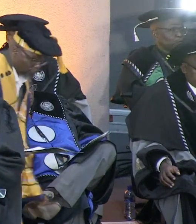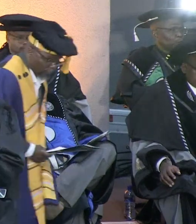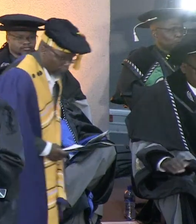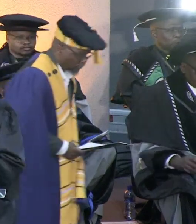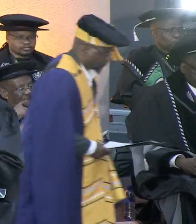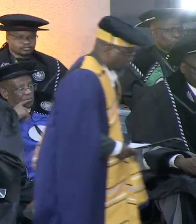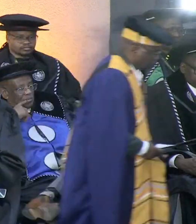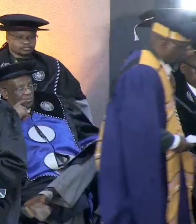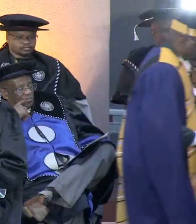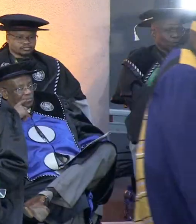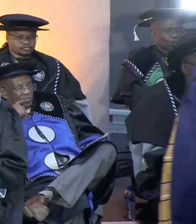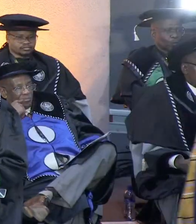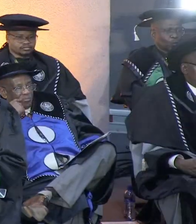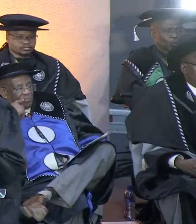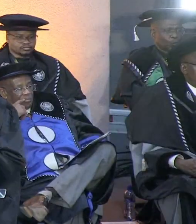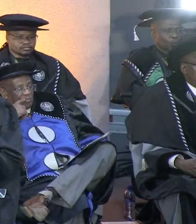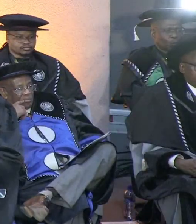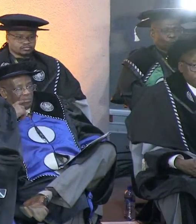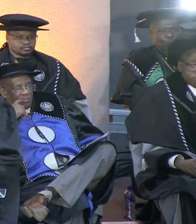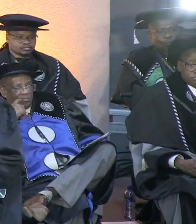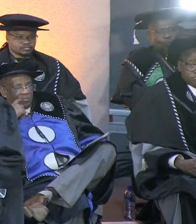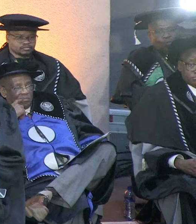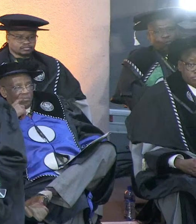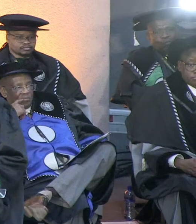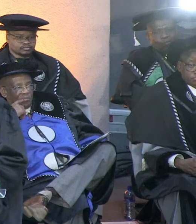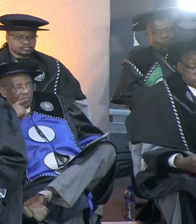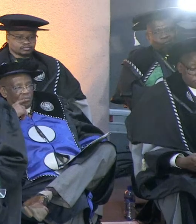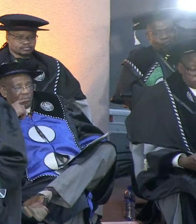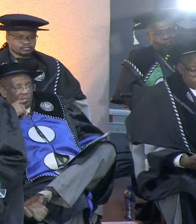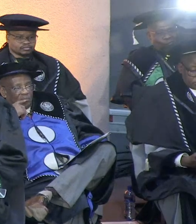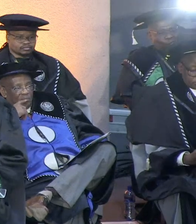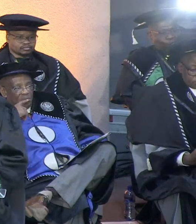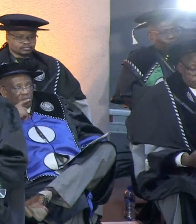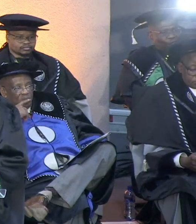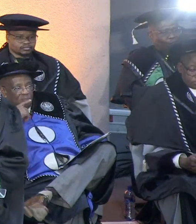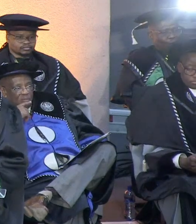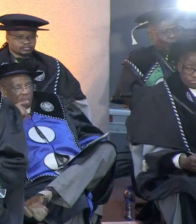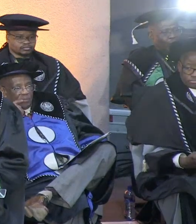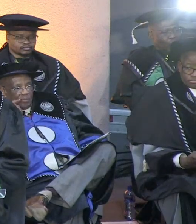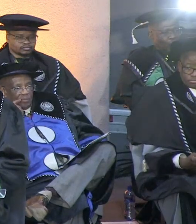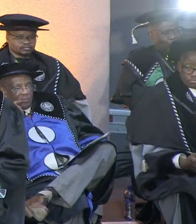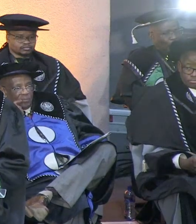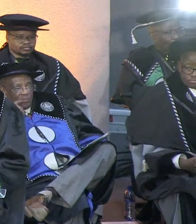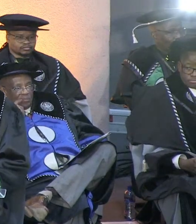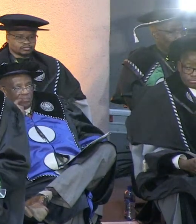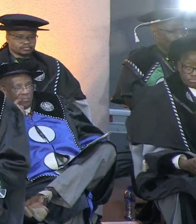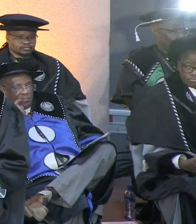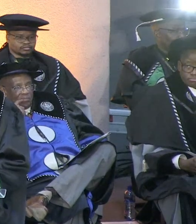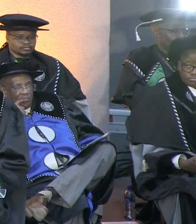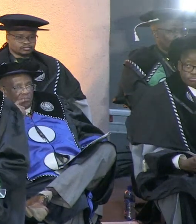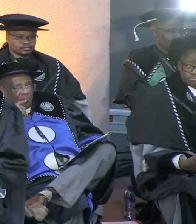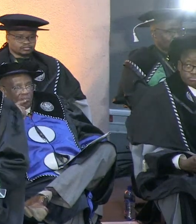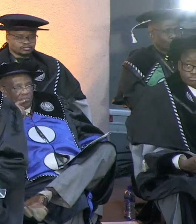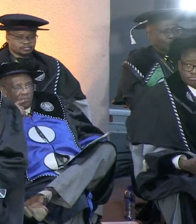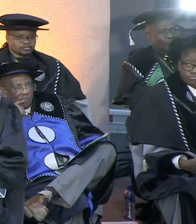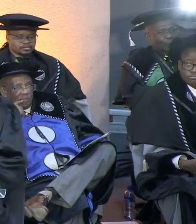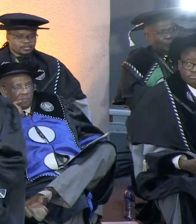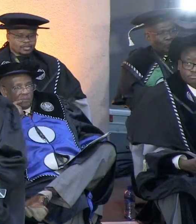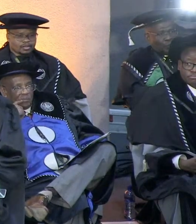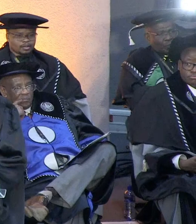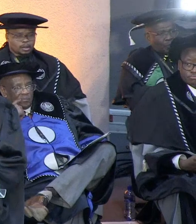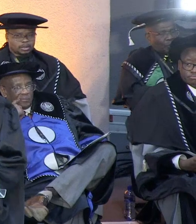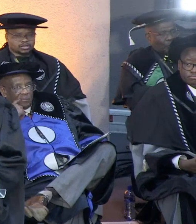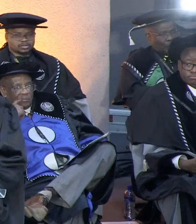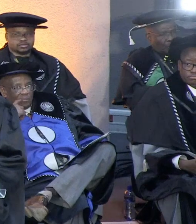And towards the end of this poem, he says, "We will rise from the sun-baked south. We will rebuild, reconcile, and recover